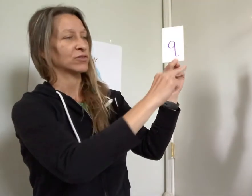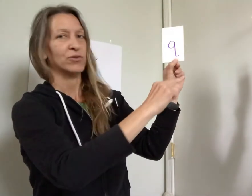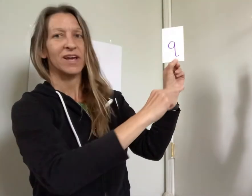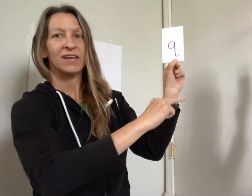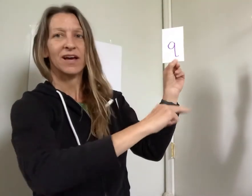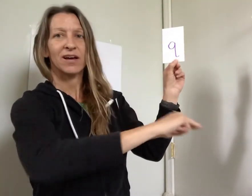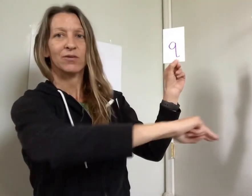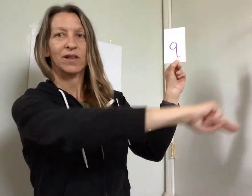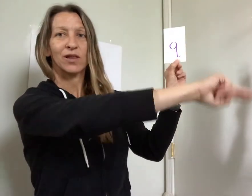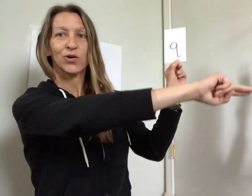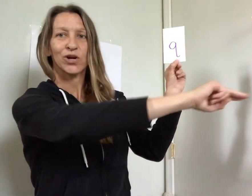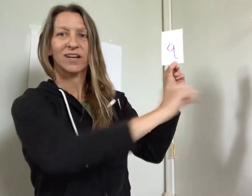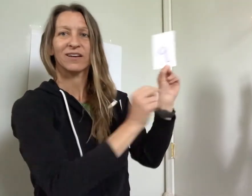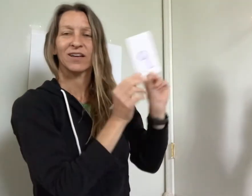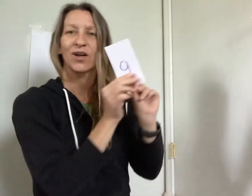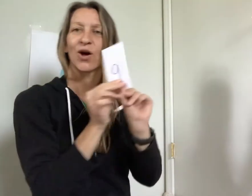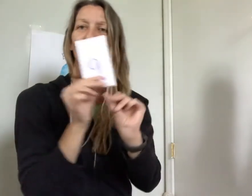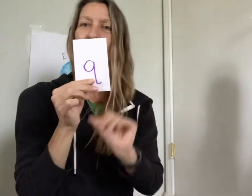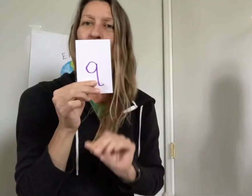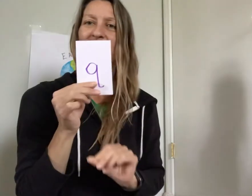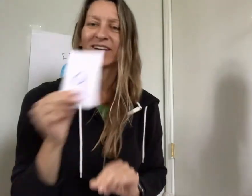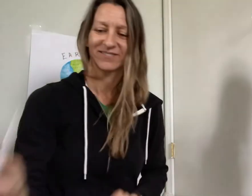Straight down with a little hook. Qua.